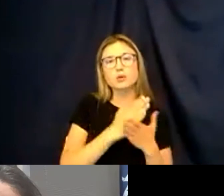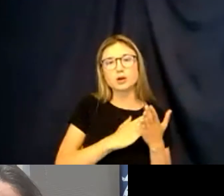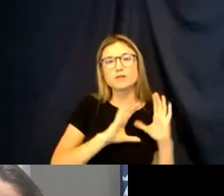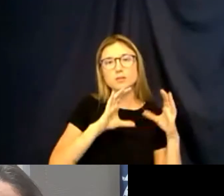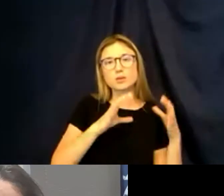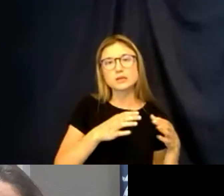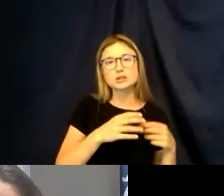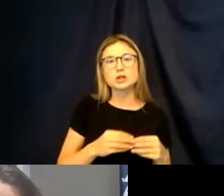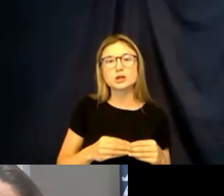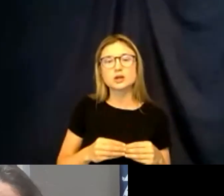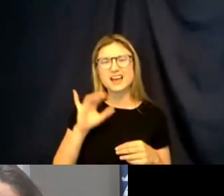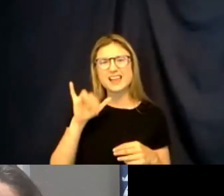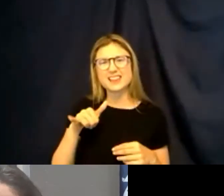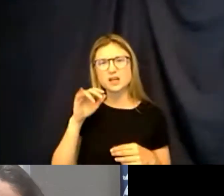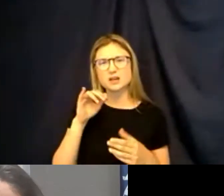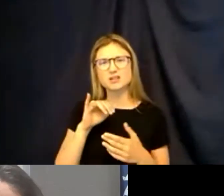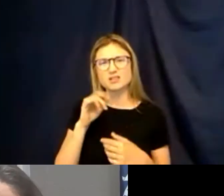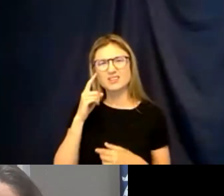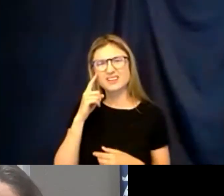I think those are the only two that